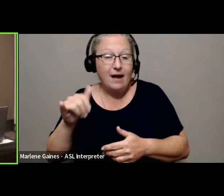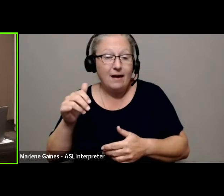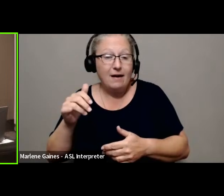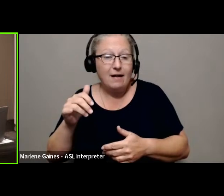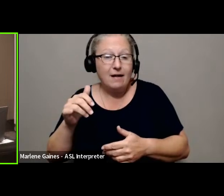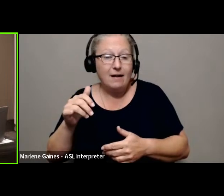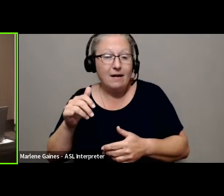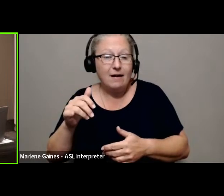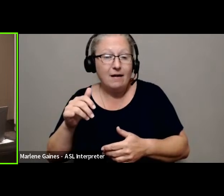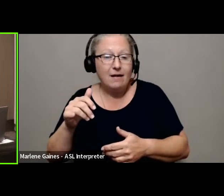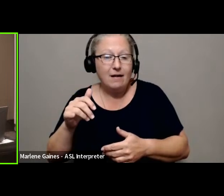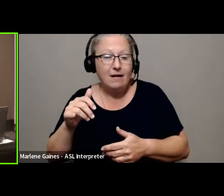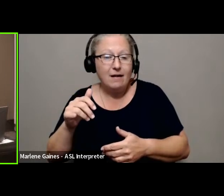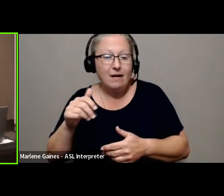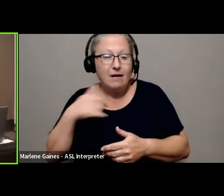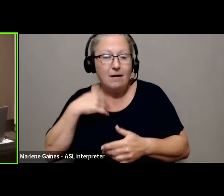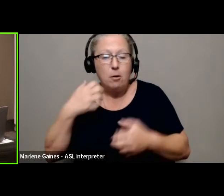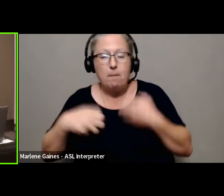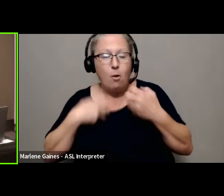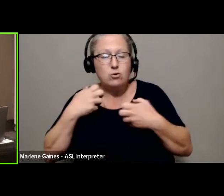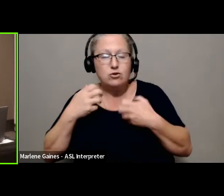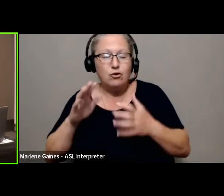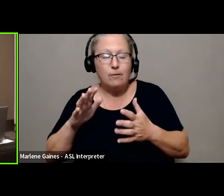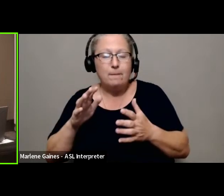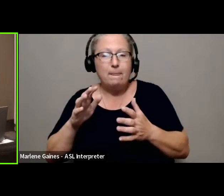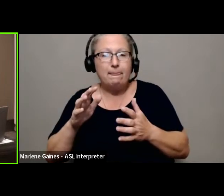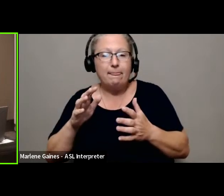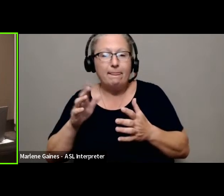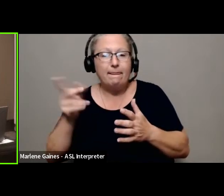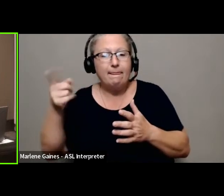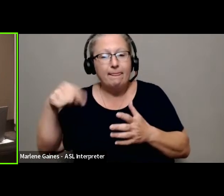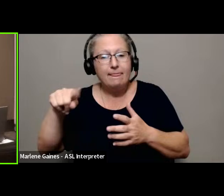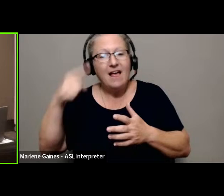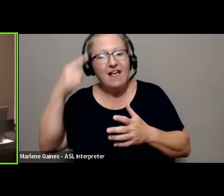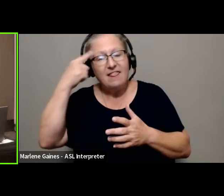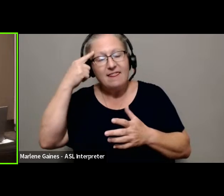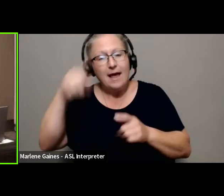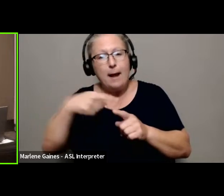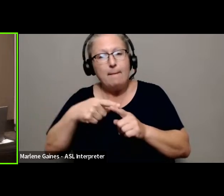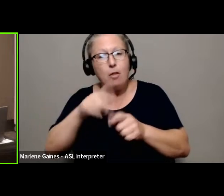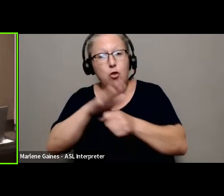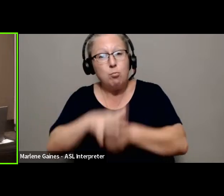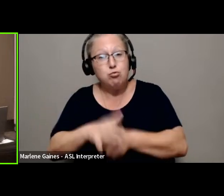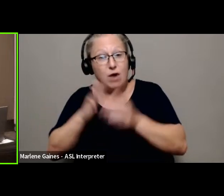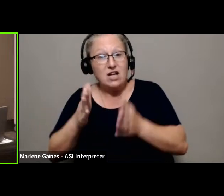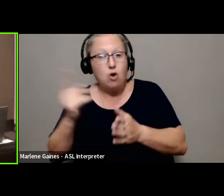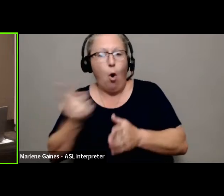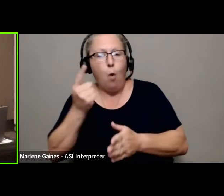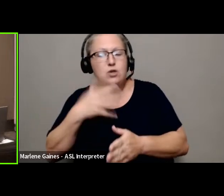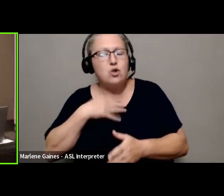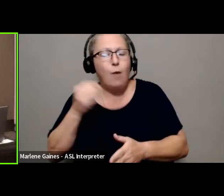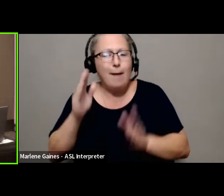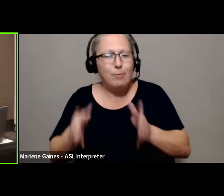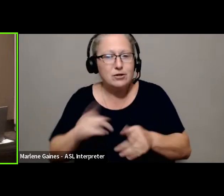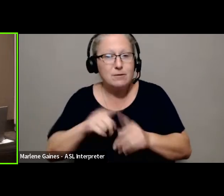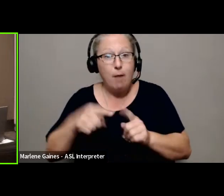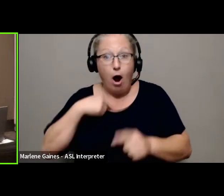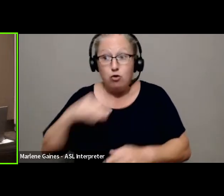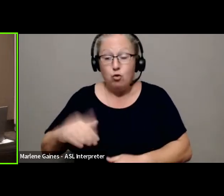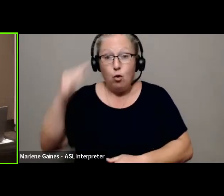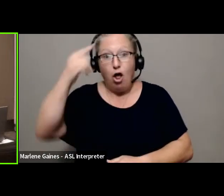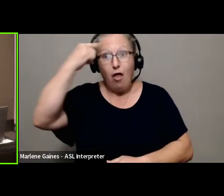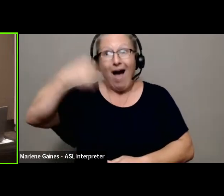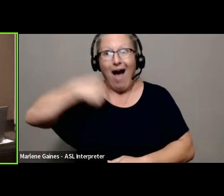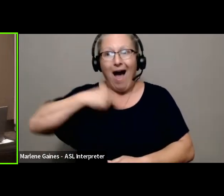where am I going with this? I know I'm getting emotional. They think that the oppressor is always the white person, but growing up, I always thought that I